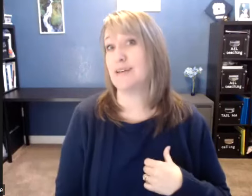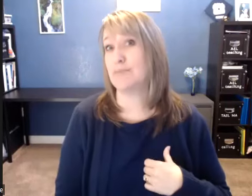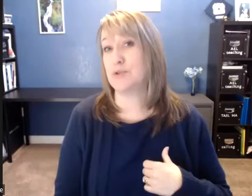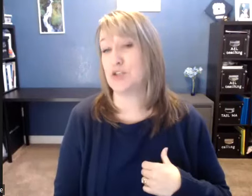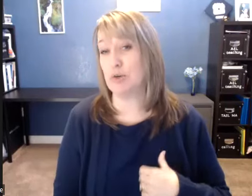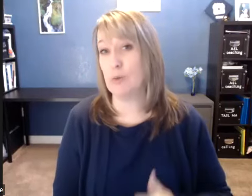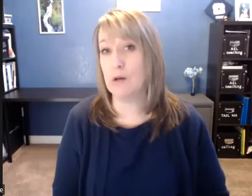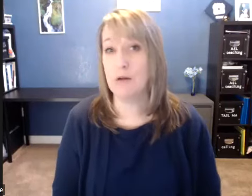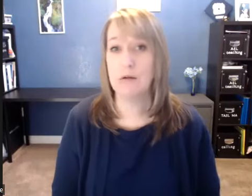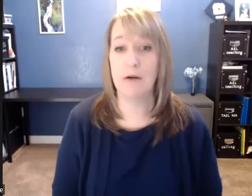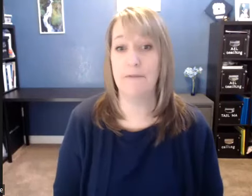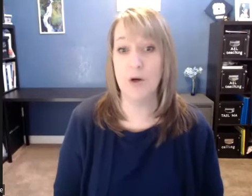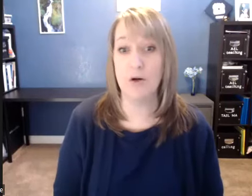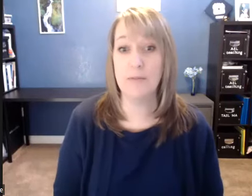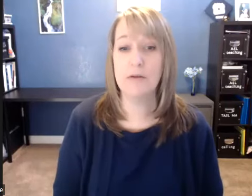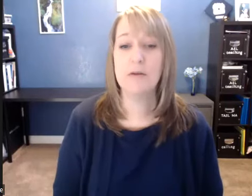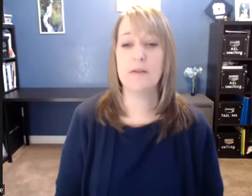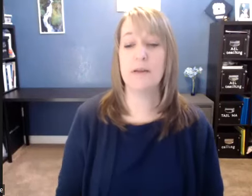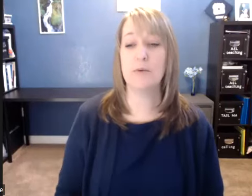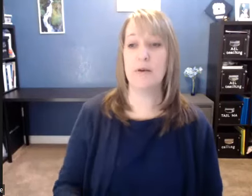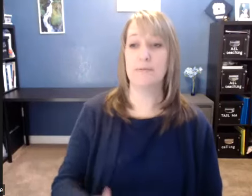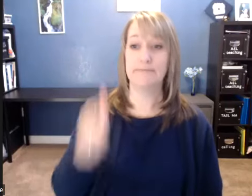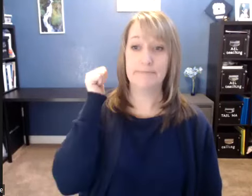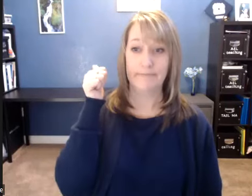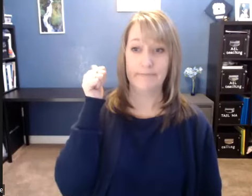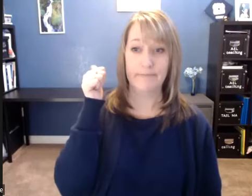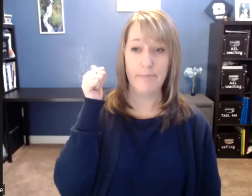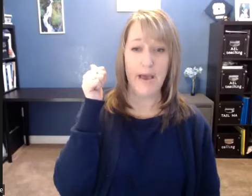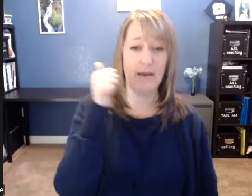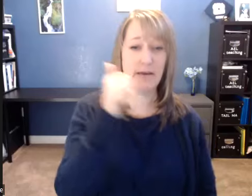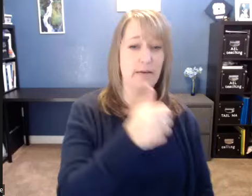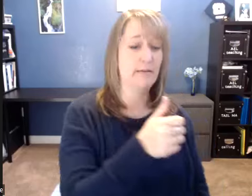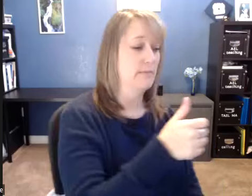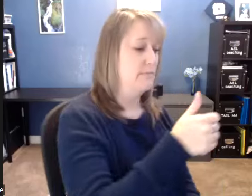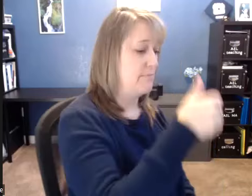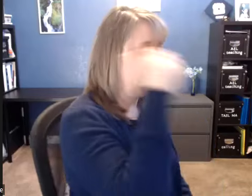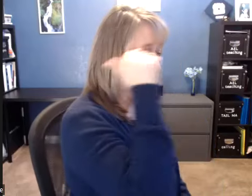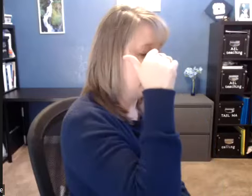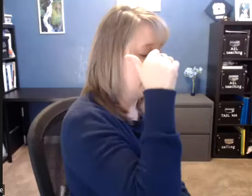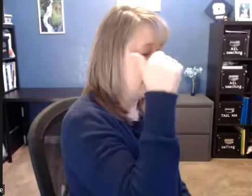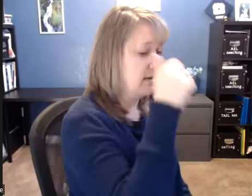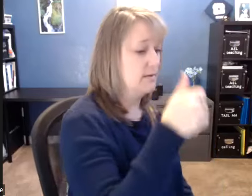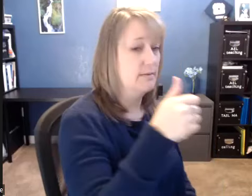up to a farm, then it would back behind.